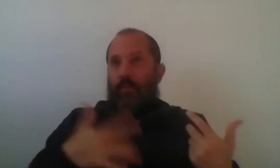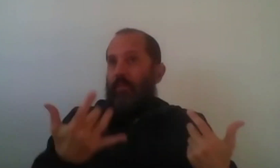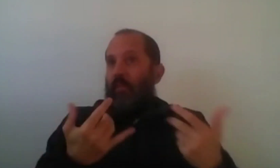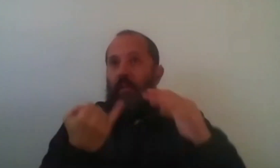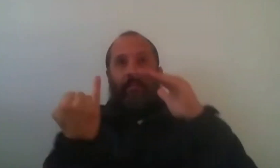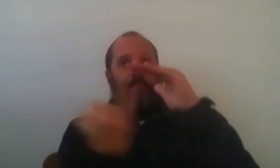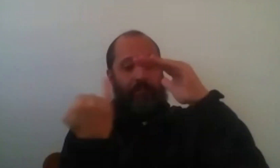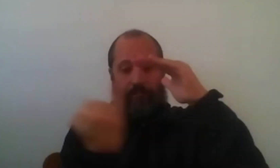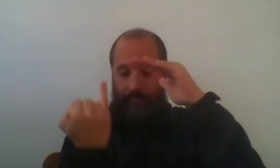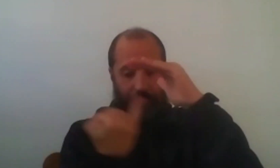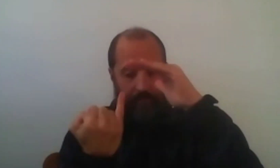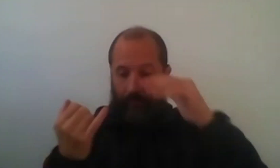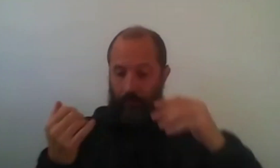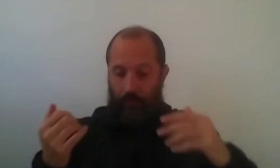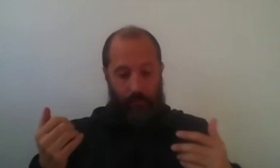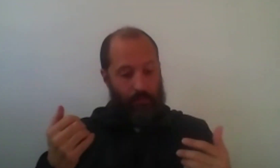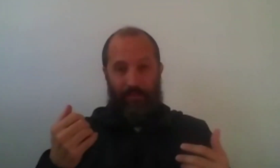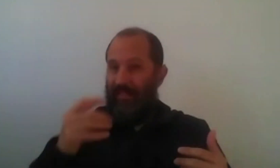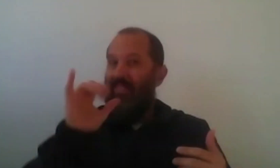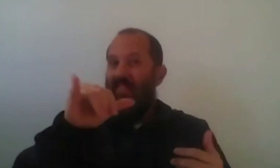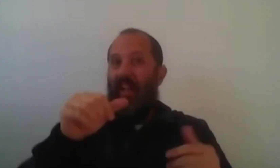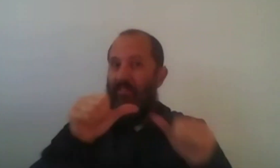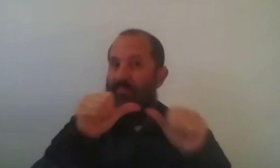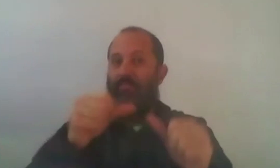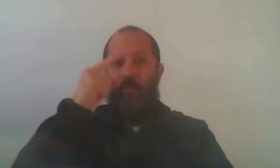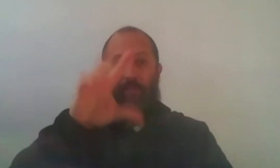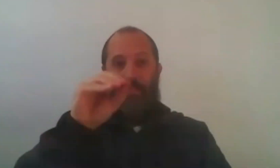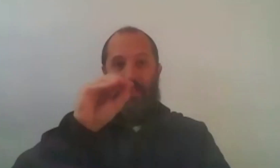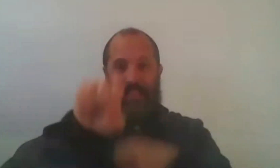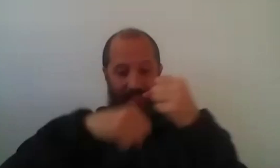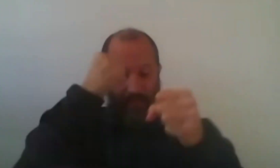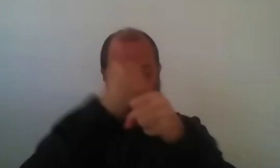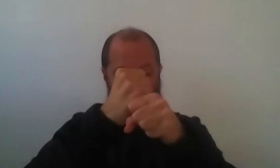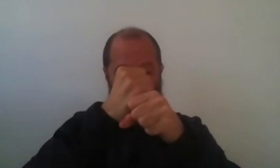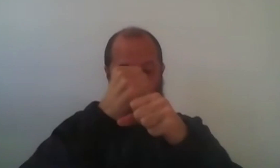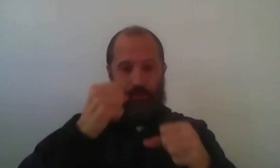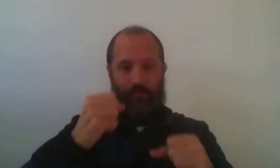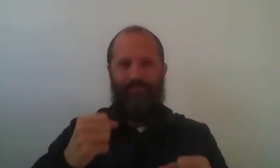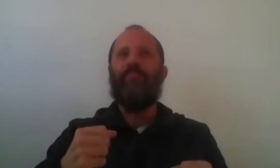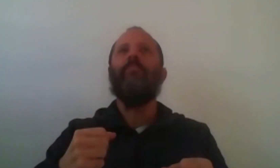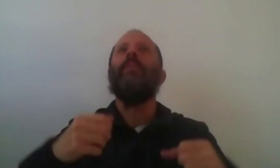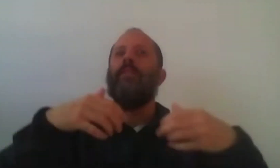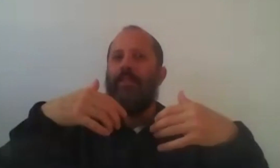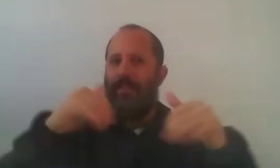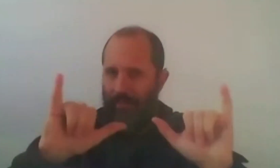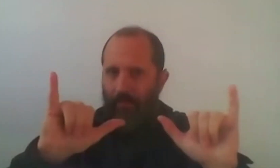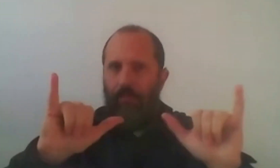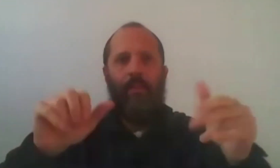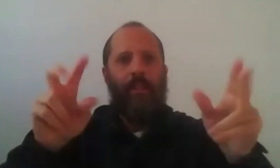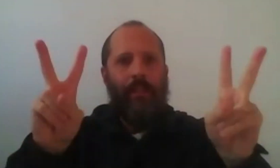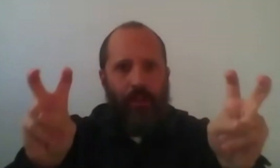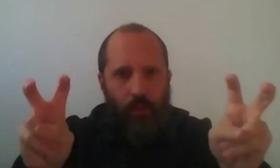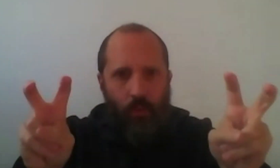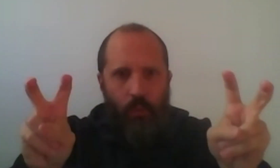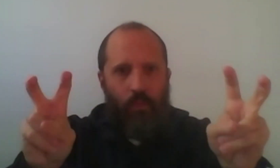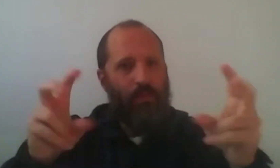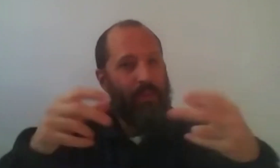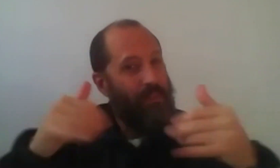So I was surrounded by people, but I was isolated. And this was like 45 years ago, and